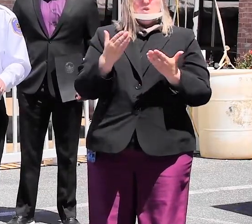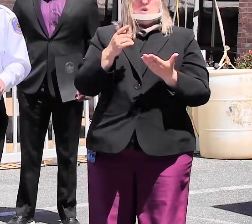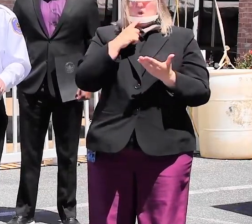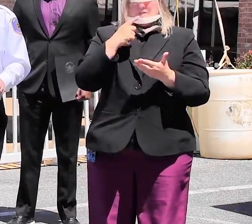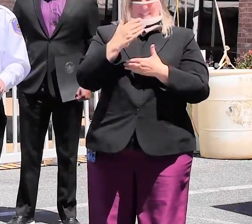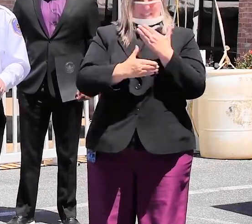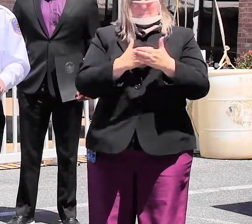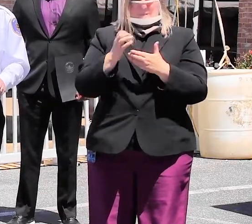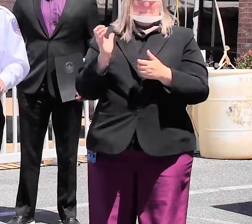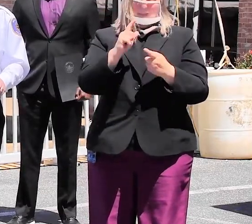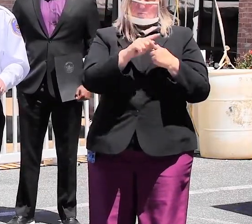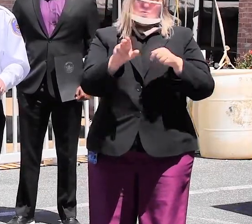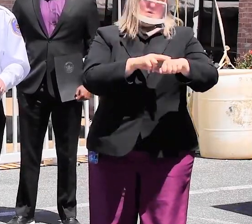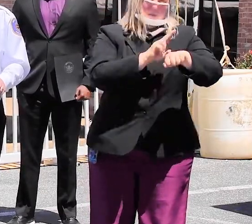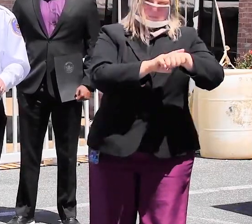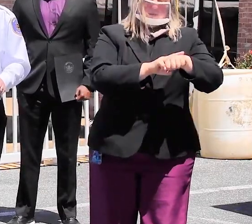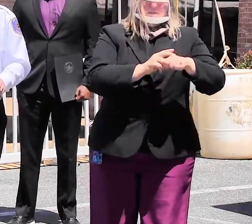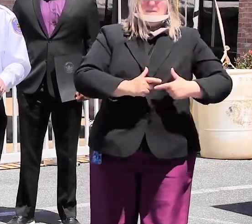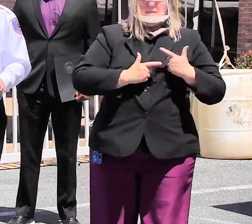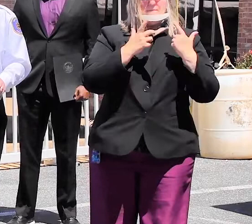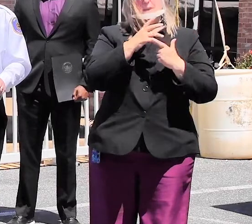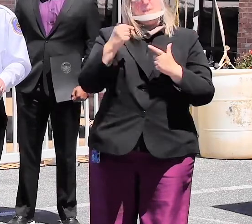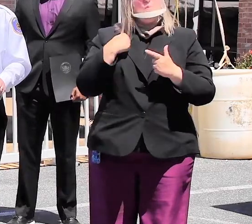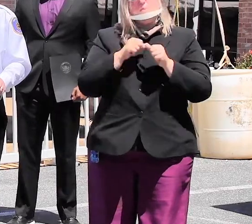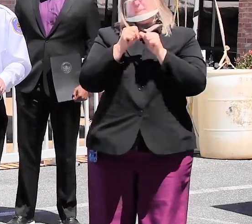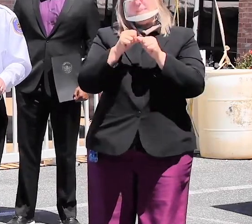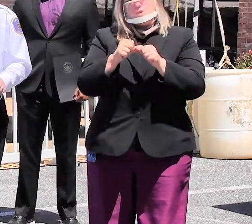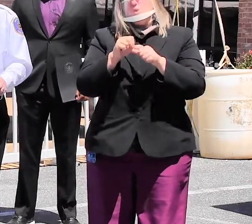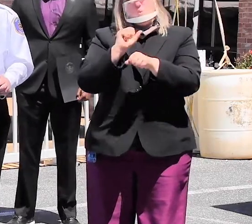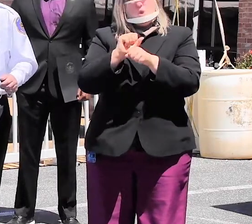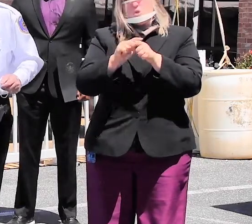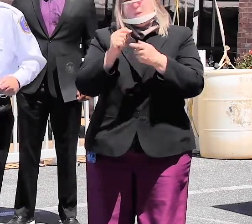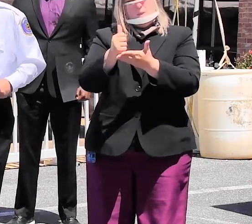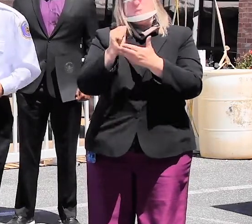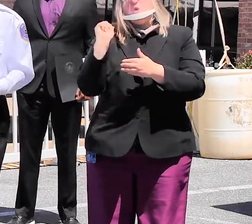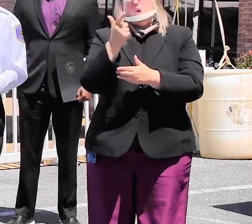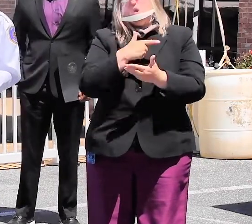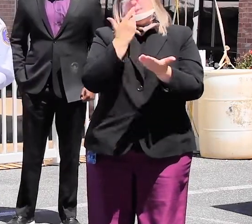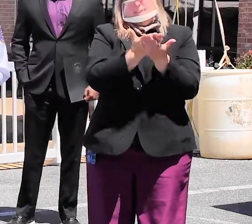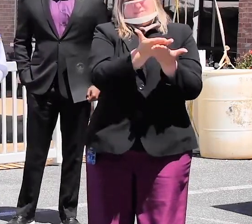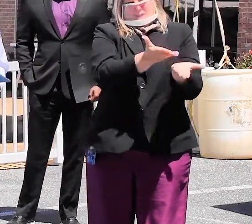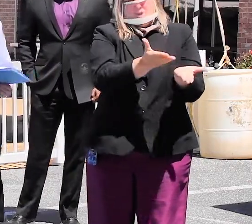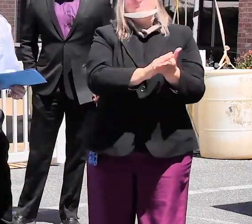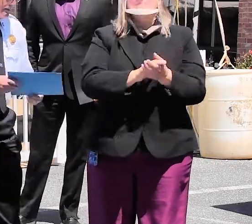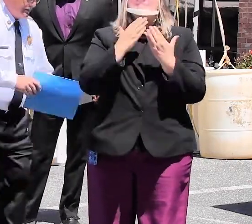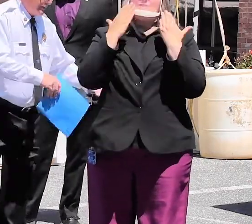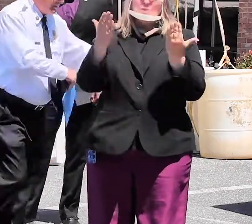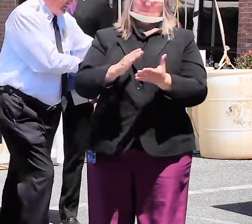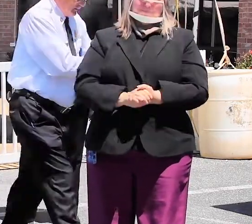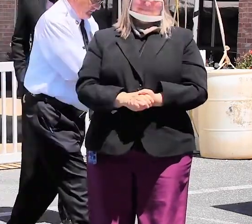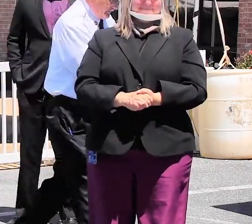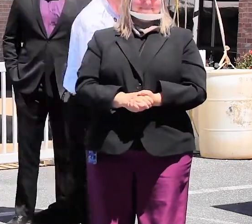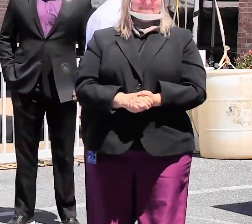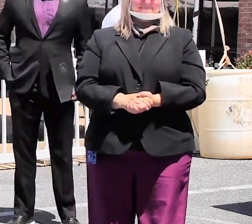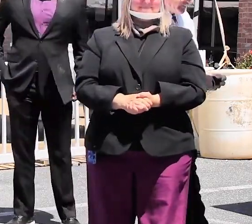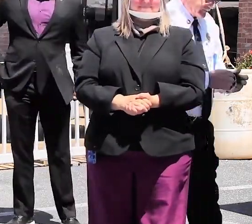normalcy, and we will continue in working to help us all get there. Thank you.